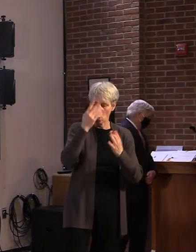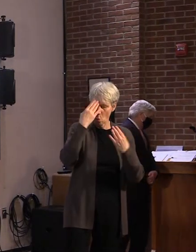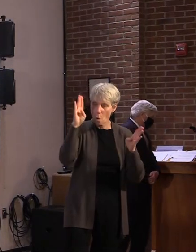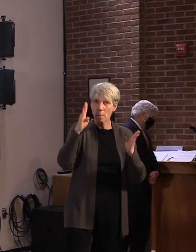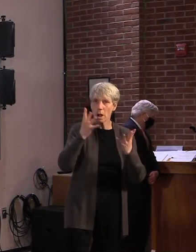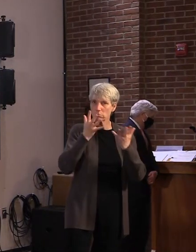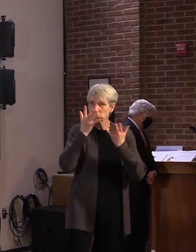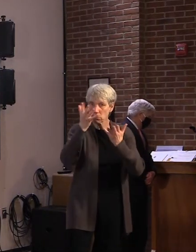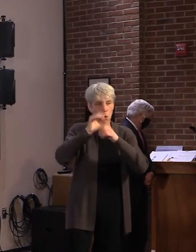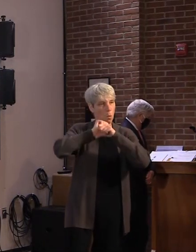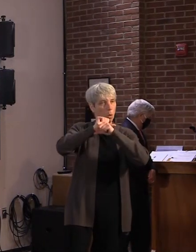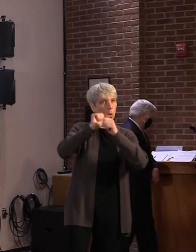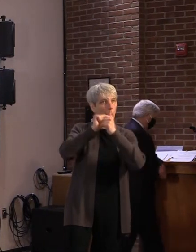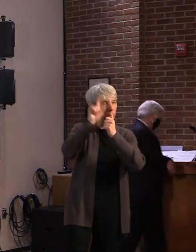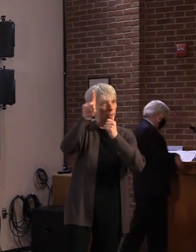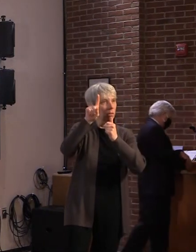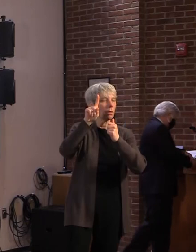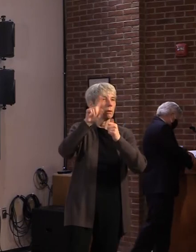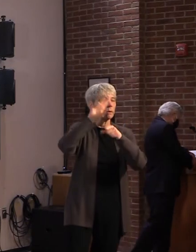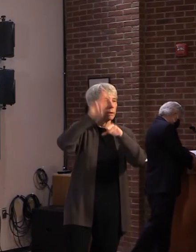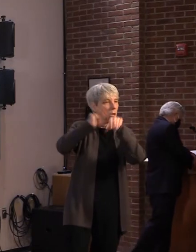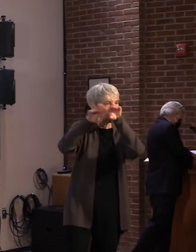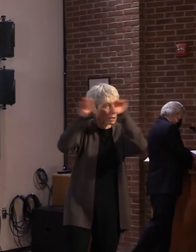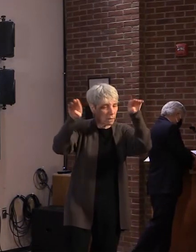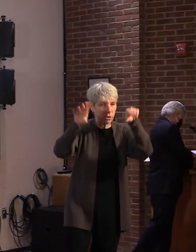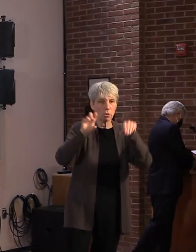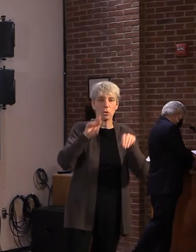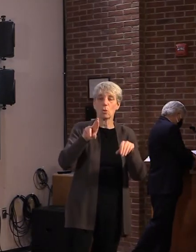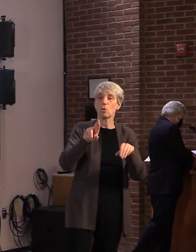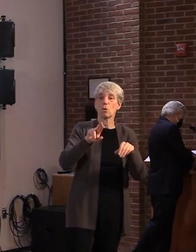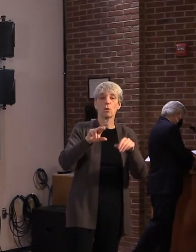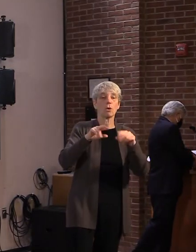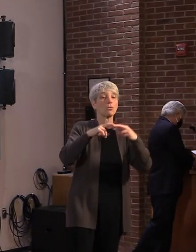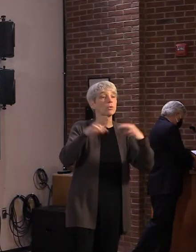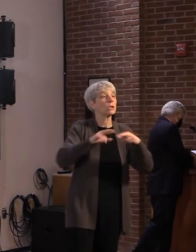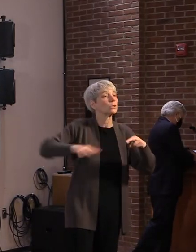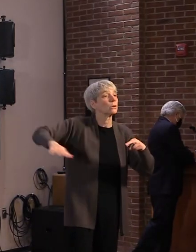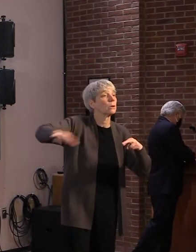exploring such studies with investigators both nationally and regionally.